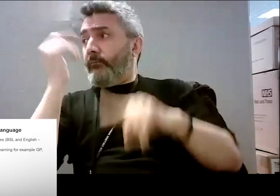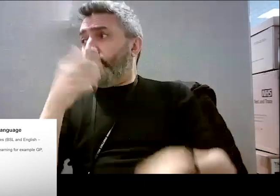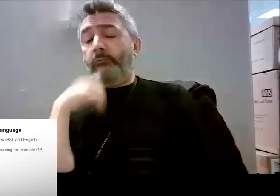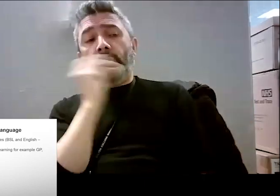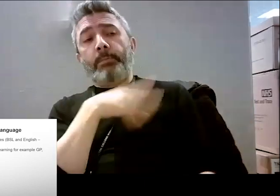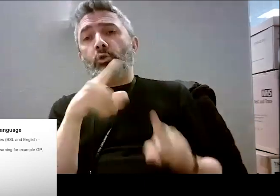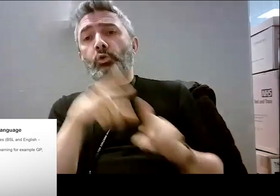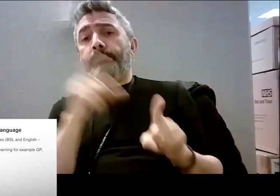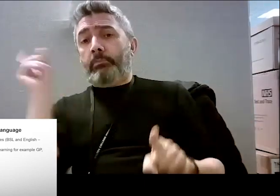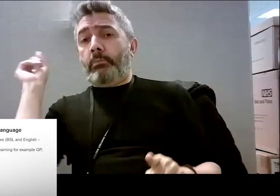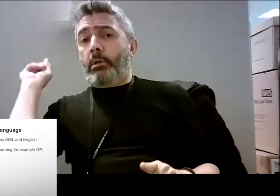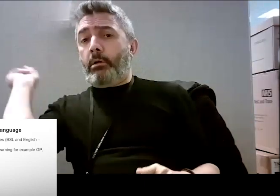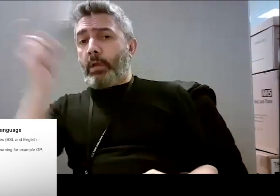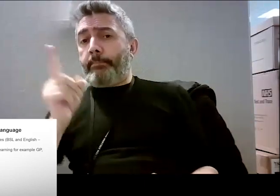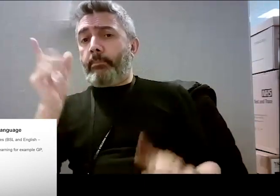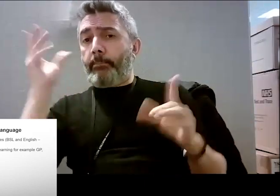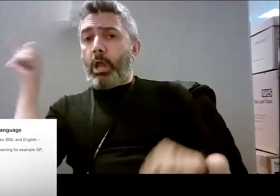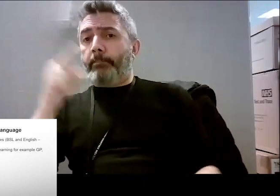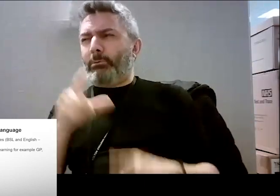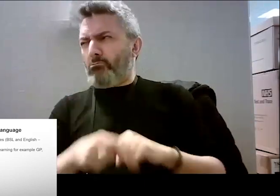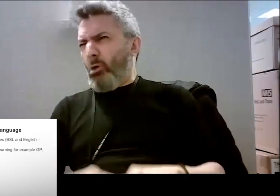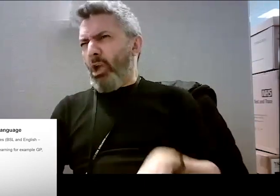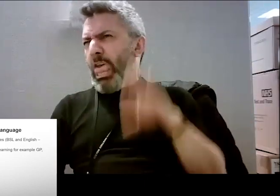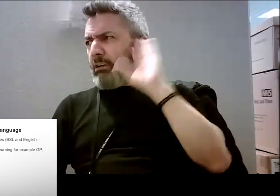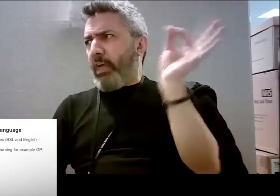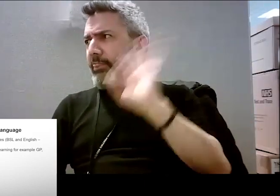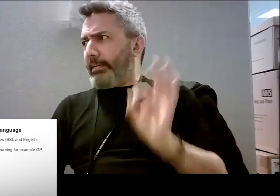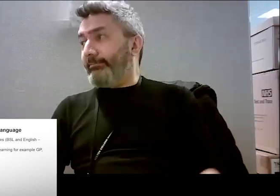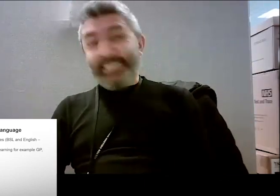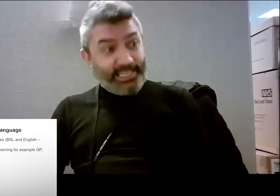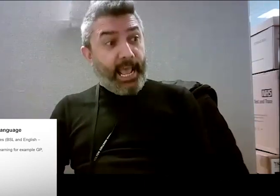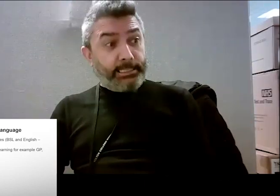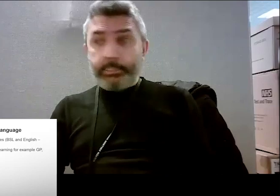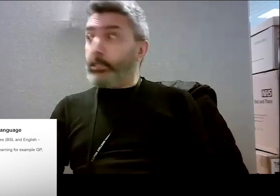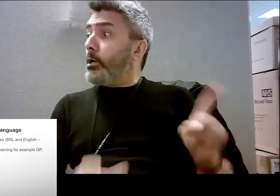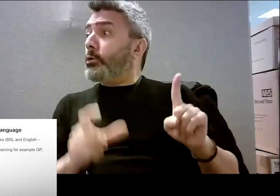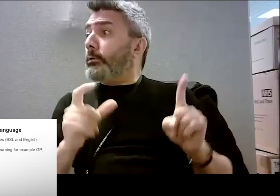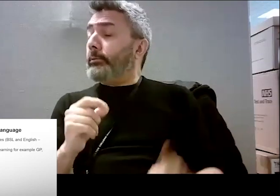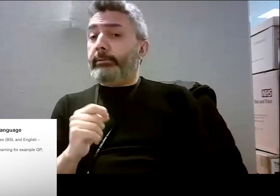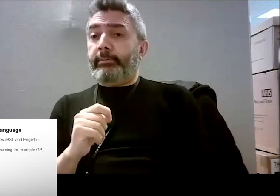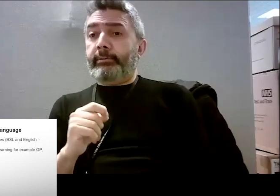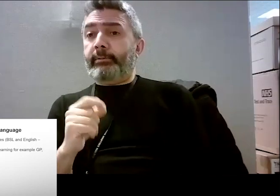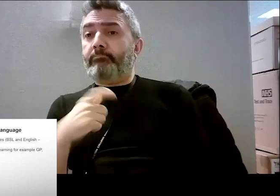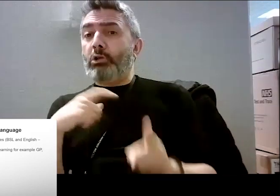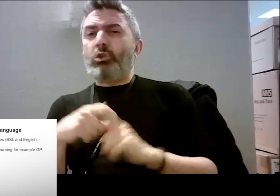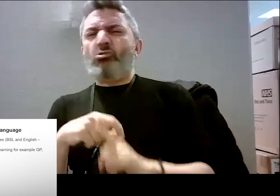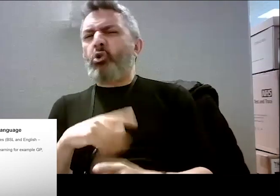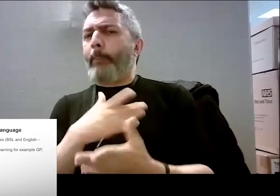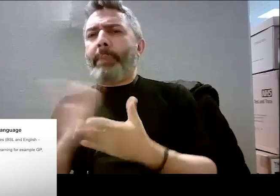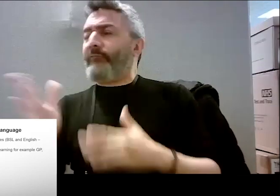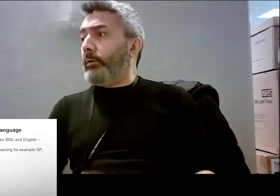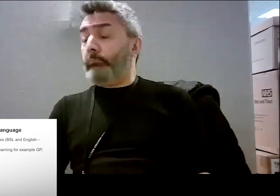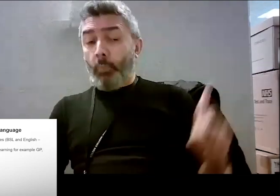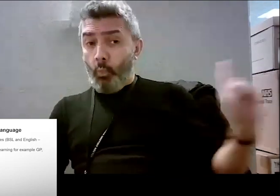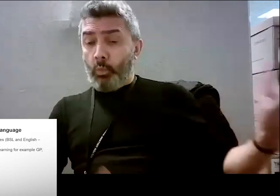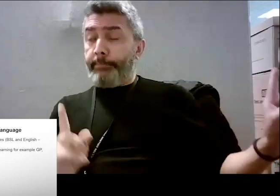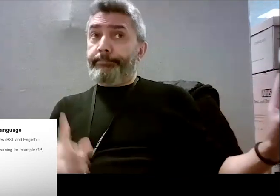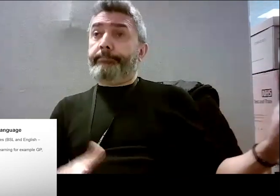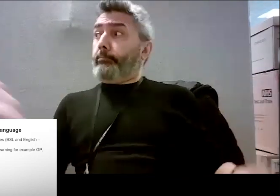see the ambulance coming. And my daughter's, I said, there's an ambulance. And my daughter, no, there isn't. I can't hear one. No, don't believe